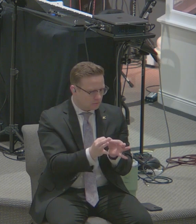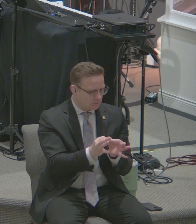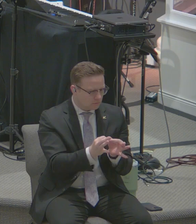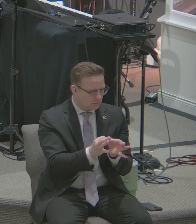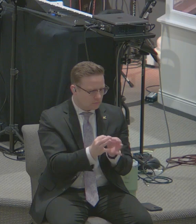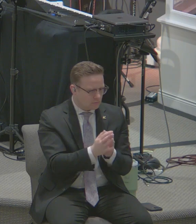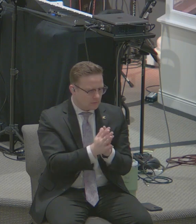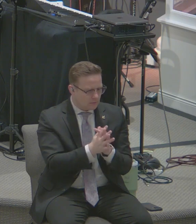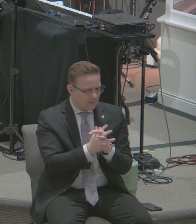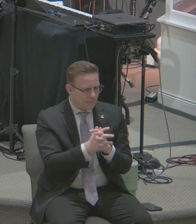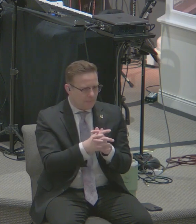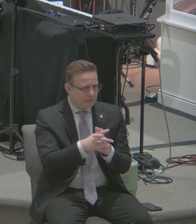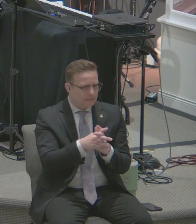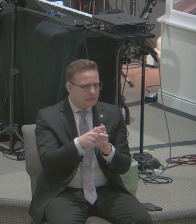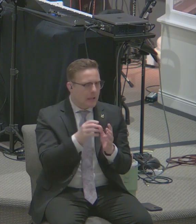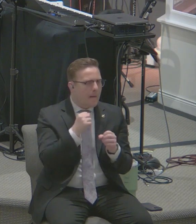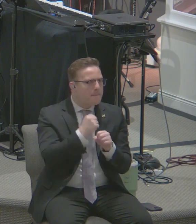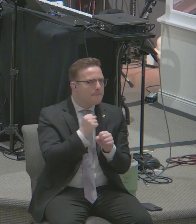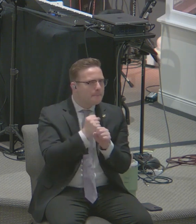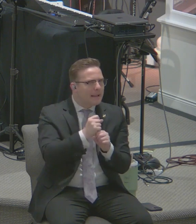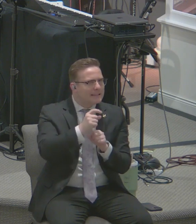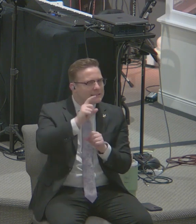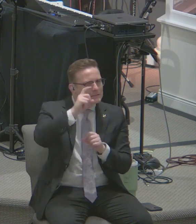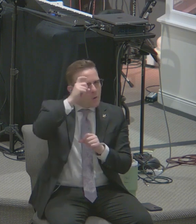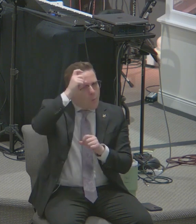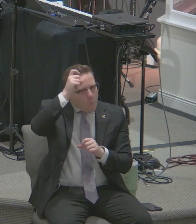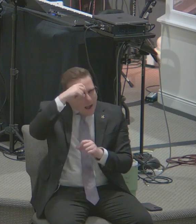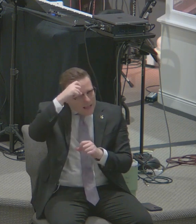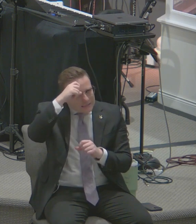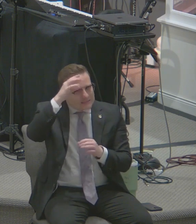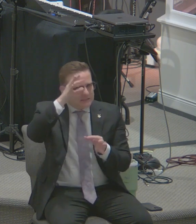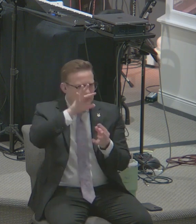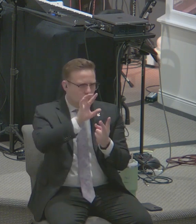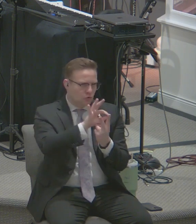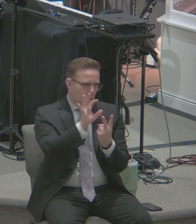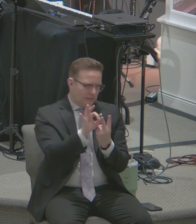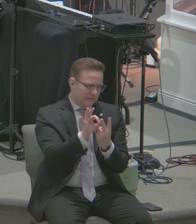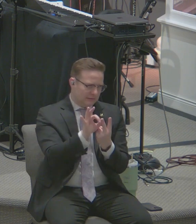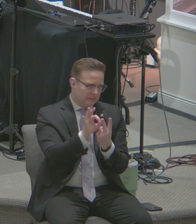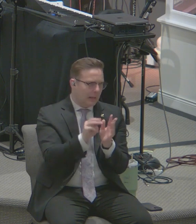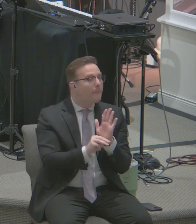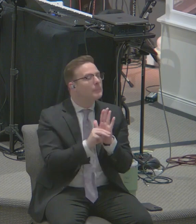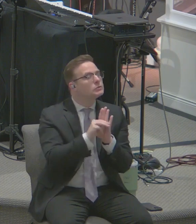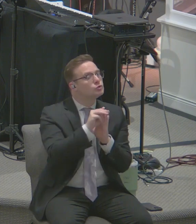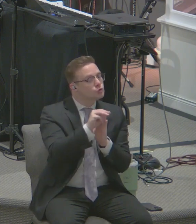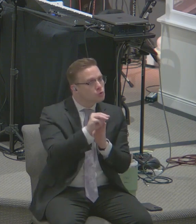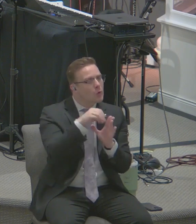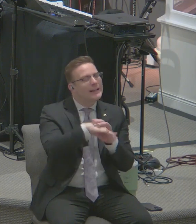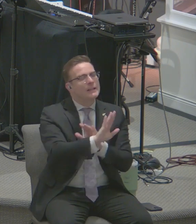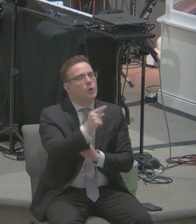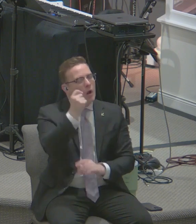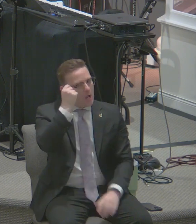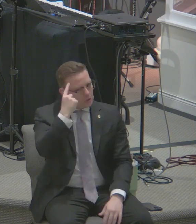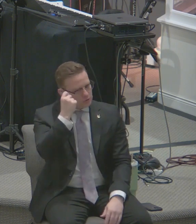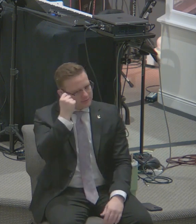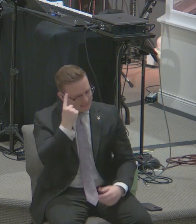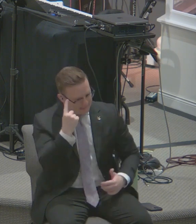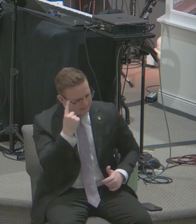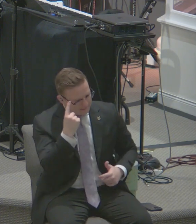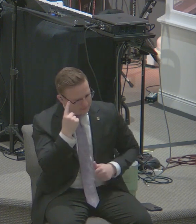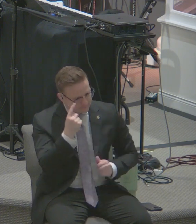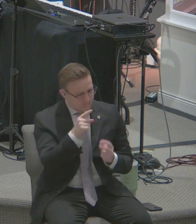It means making wise choices. It means maturing in your